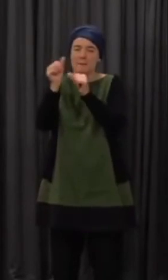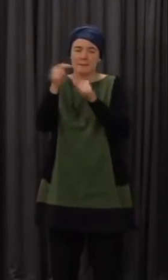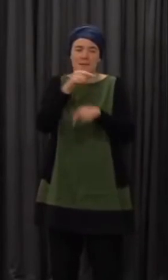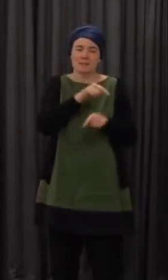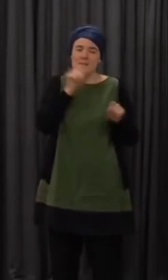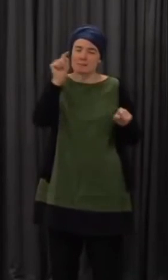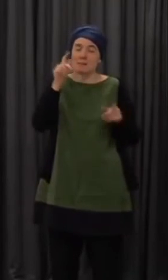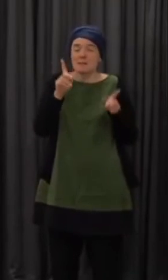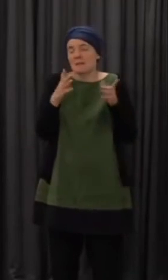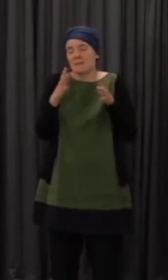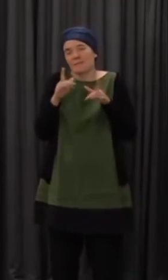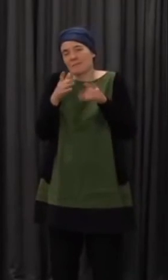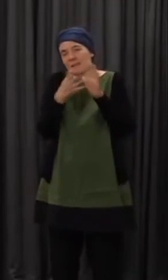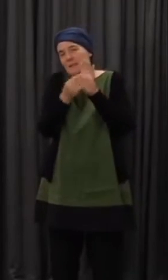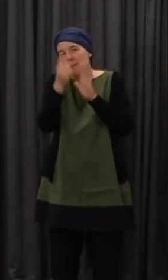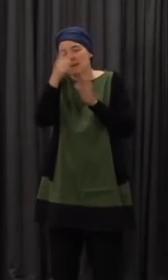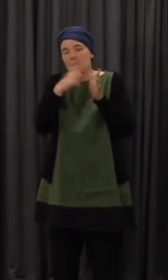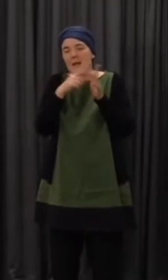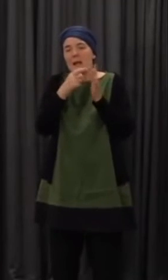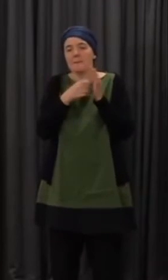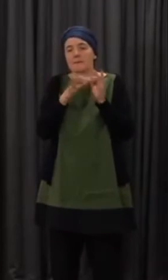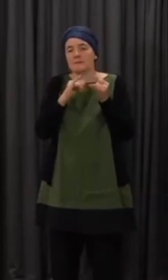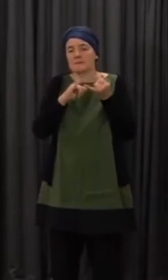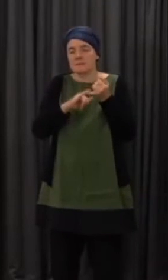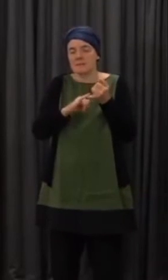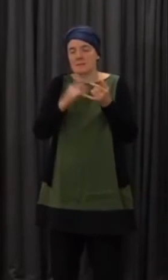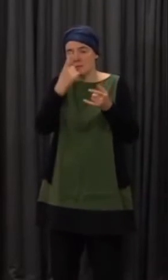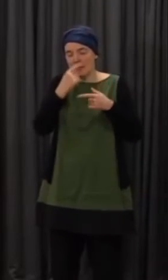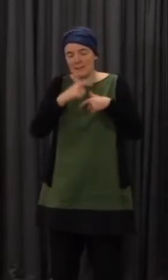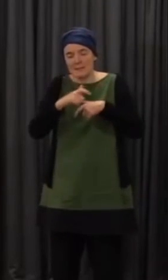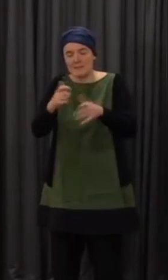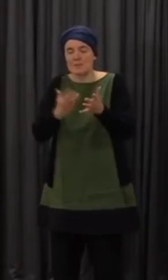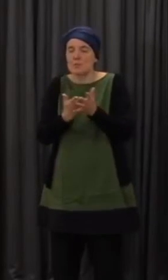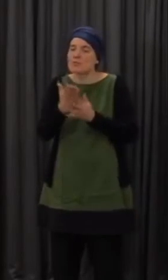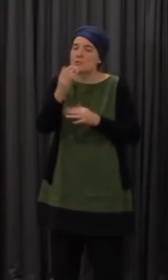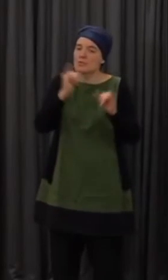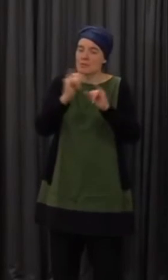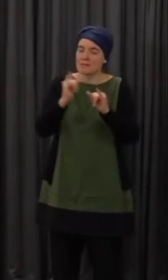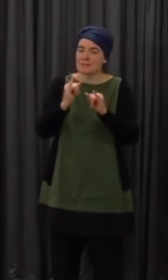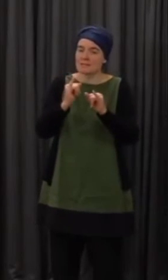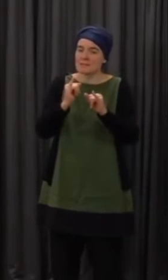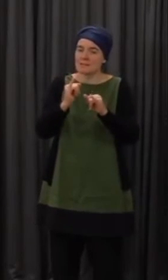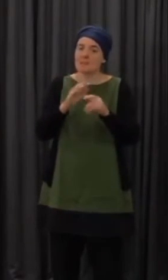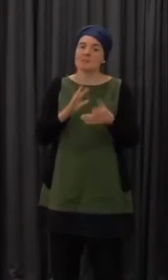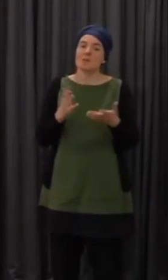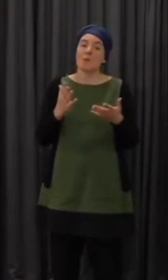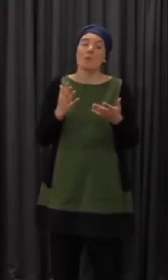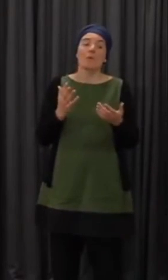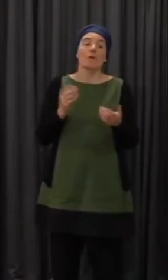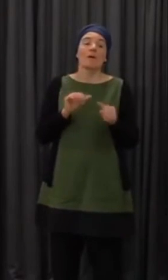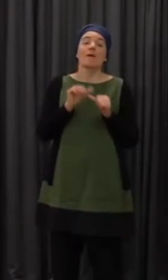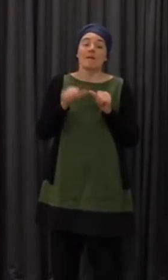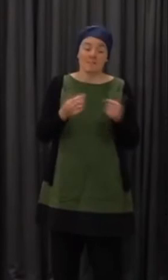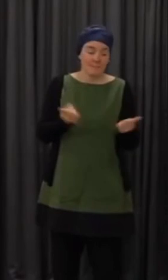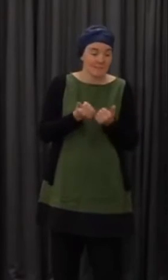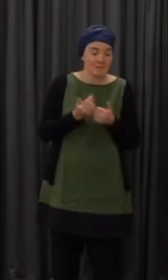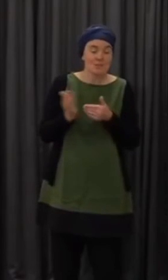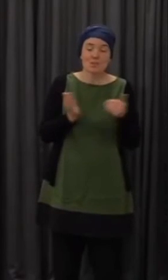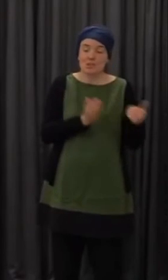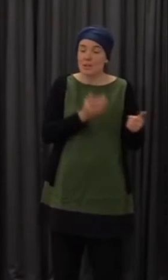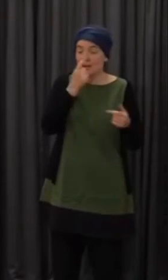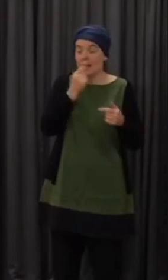get through the crisis and therefore to be there afterwards to go on providing the sorts of